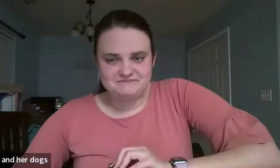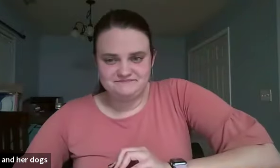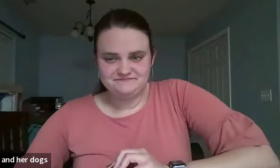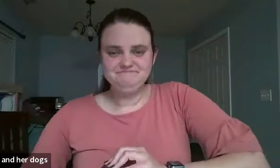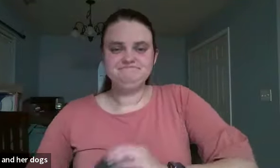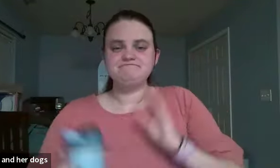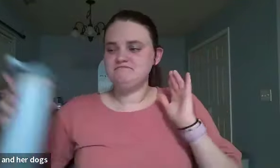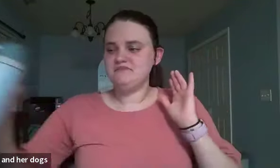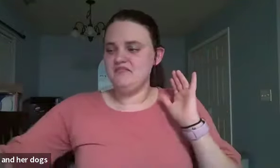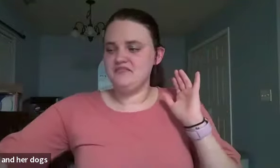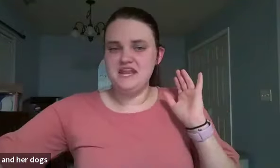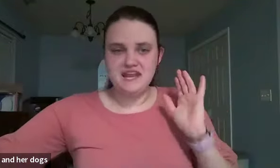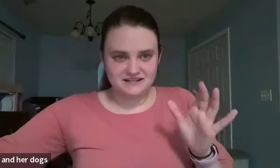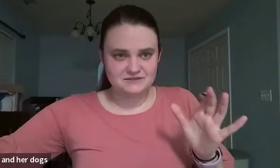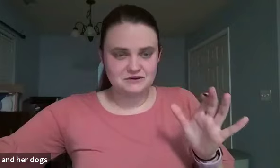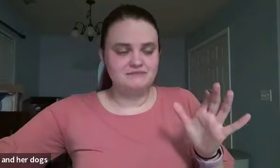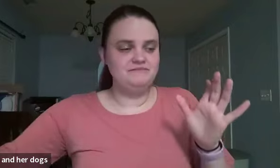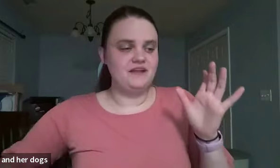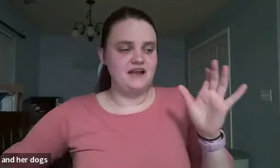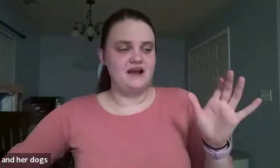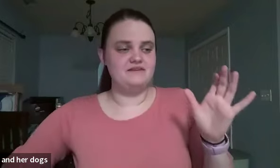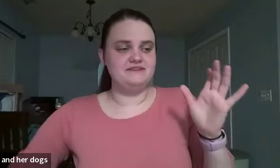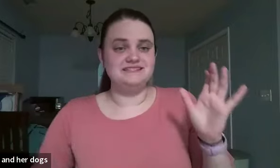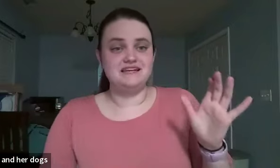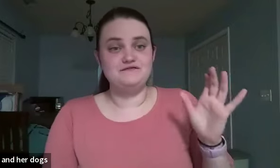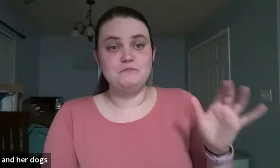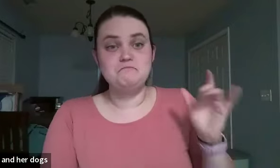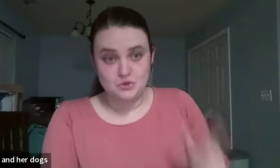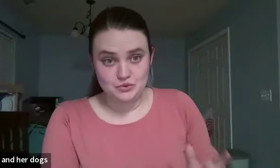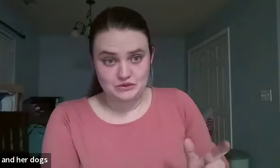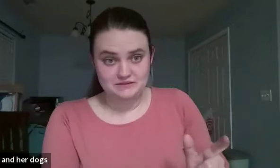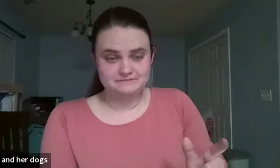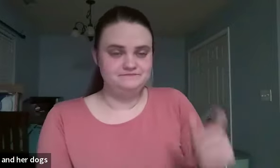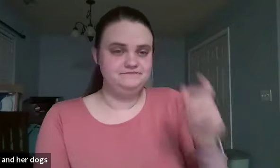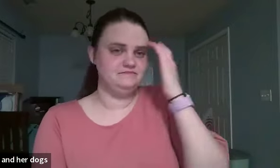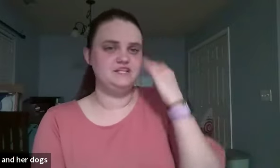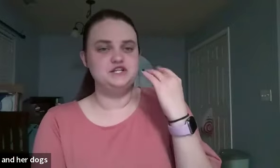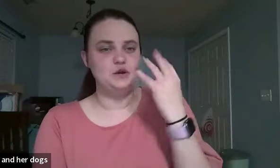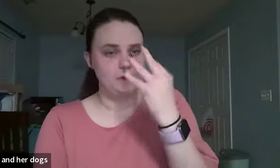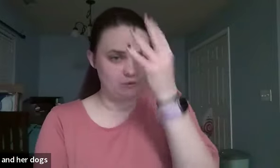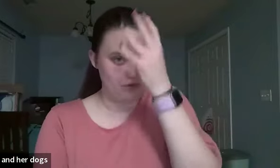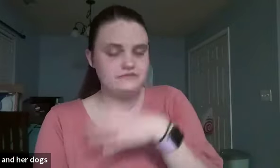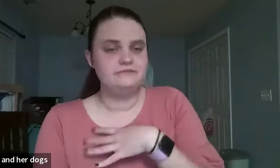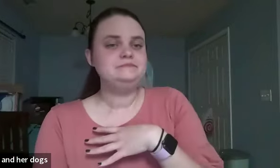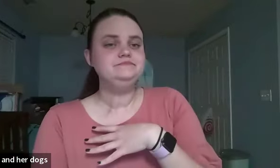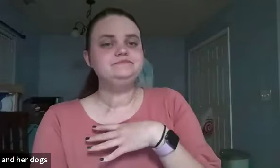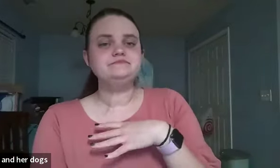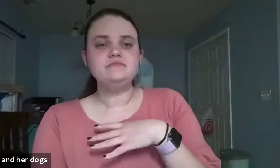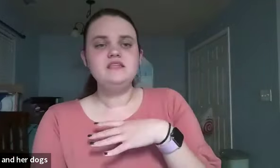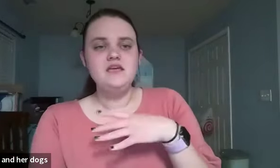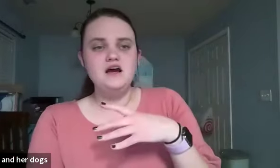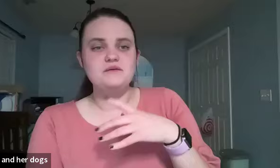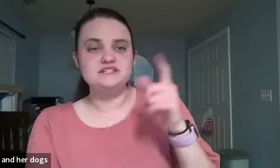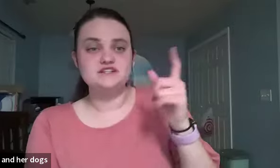okay. The next one I have is a sign for moon, because werewolf. And so